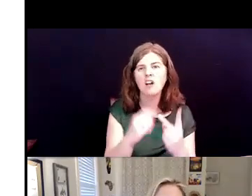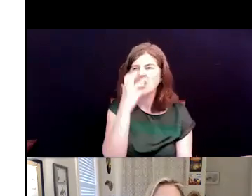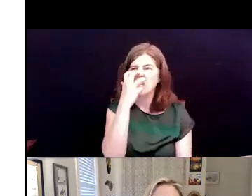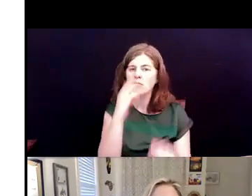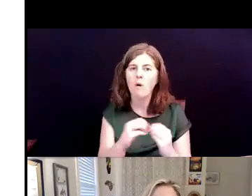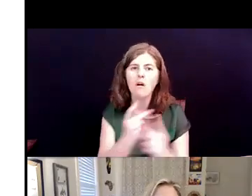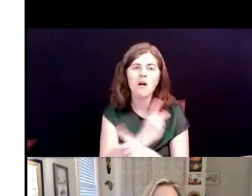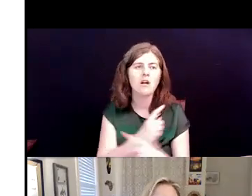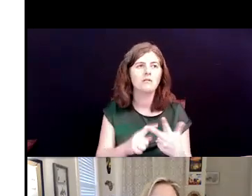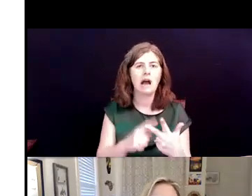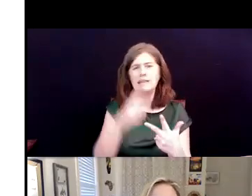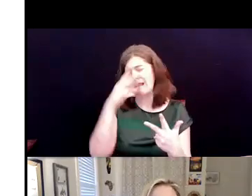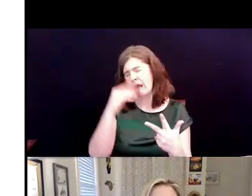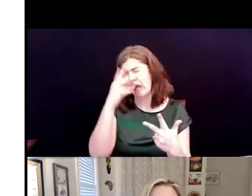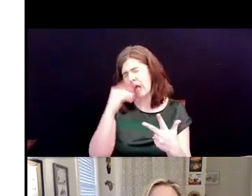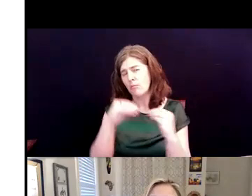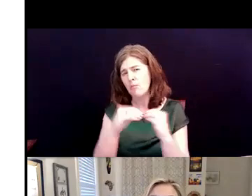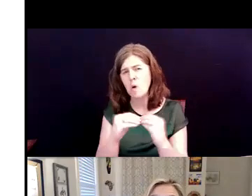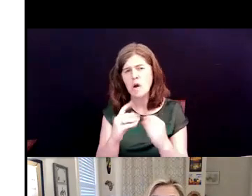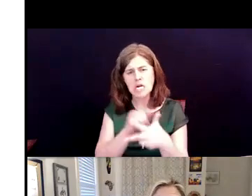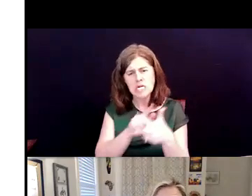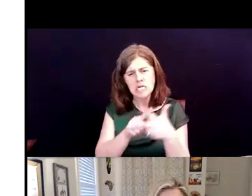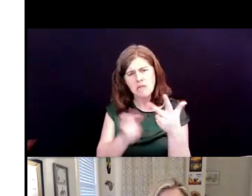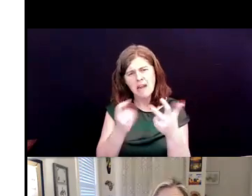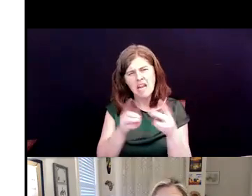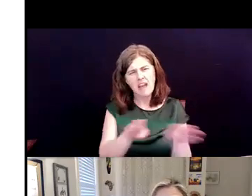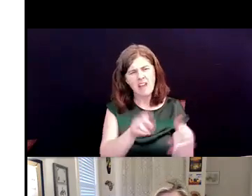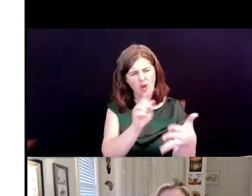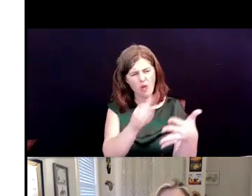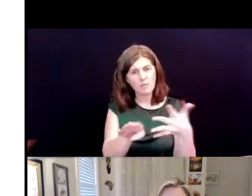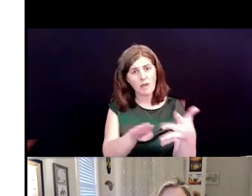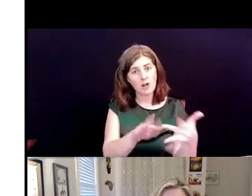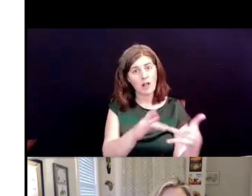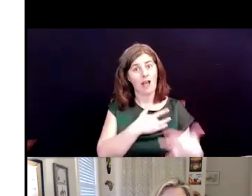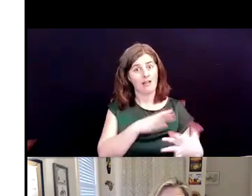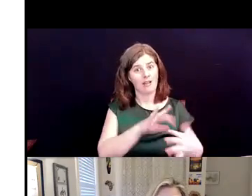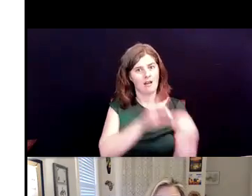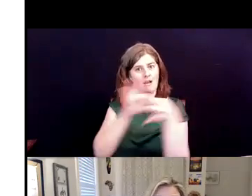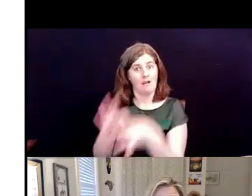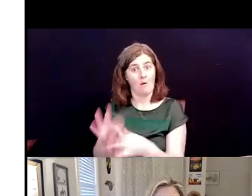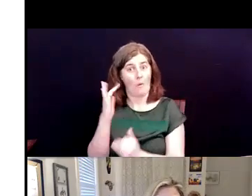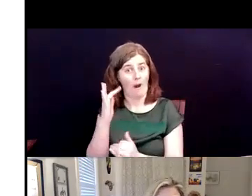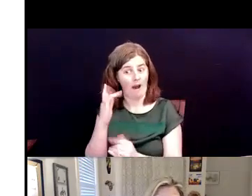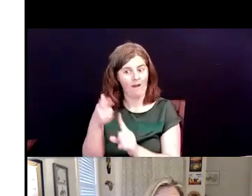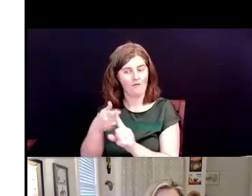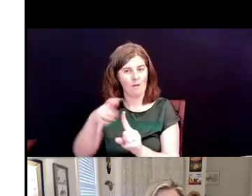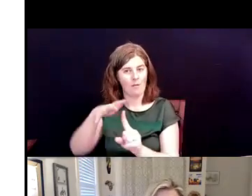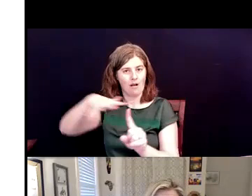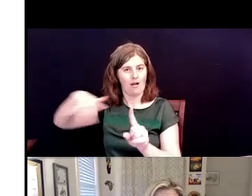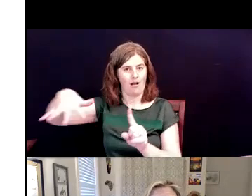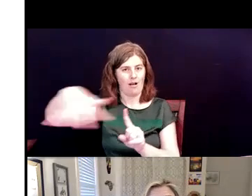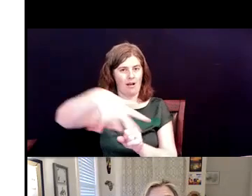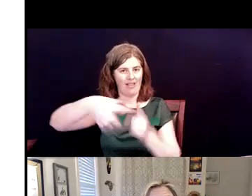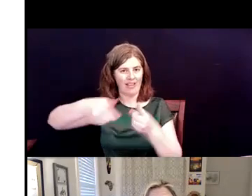really maybe think we need to be. But those behaviors are likely a reflection of the whole situation around